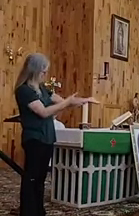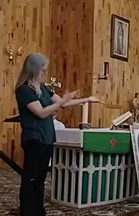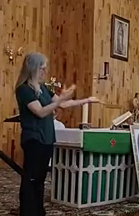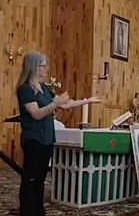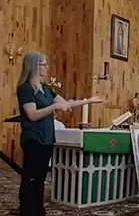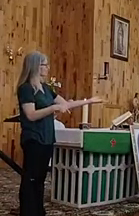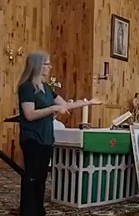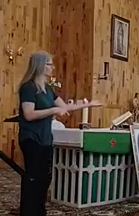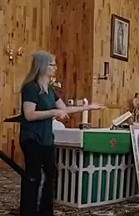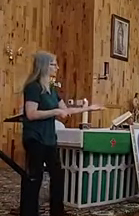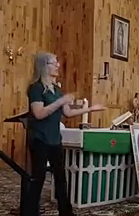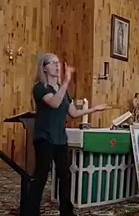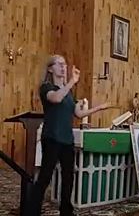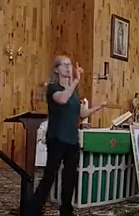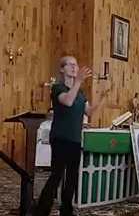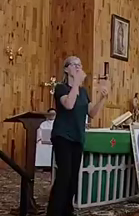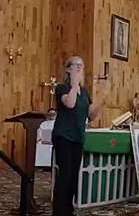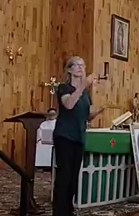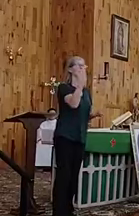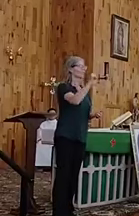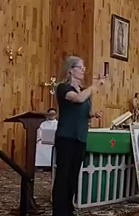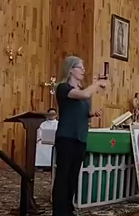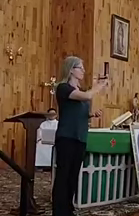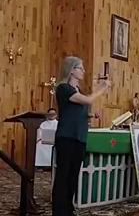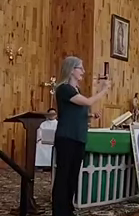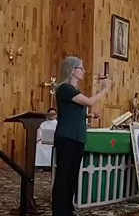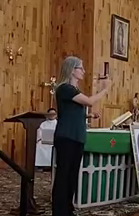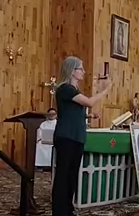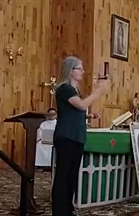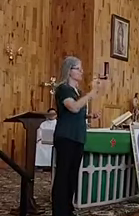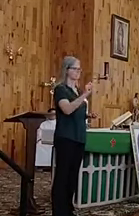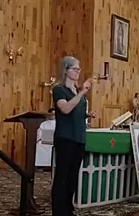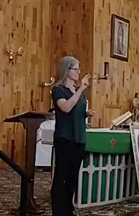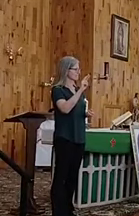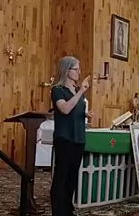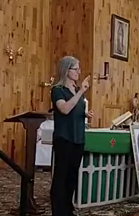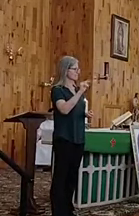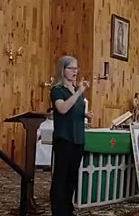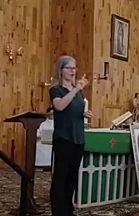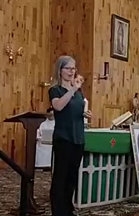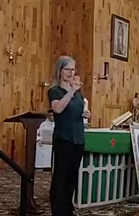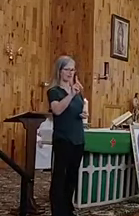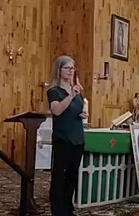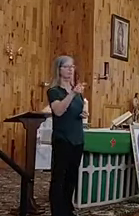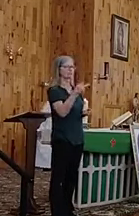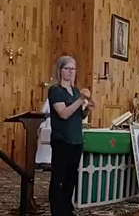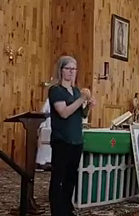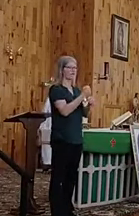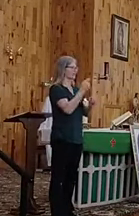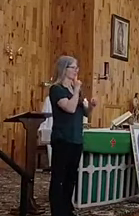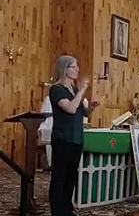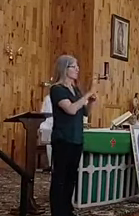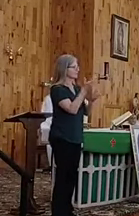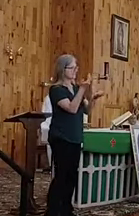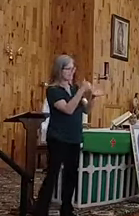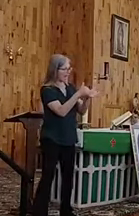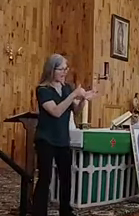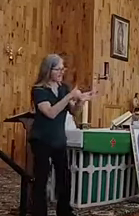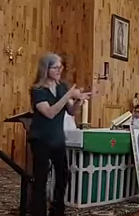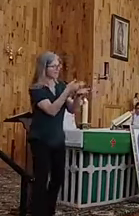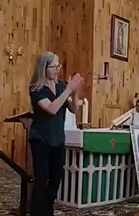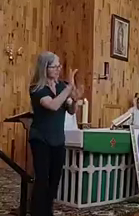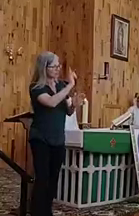Lord, we only thank you for Patrick and Mary. Thank you for Patrick and Mary. As they review the words to God, we ask you to continue to bless